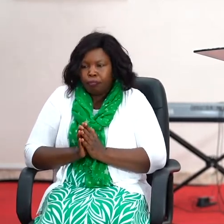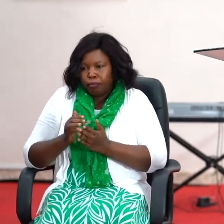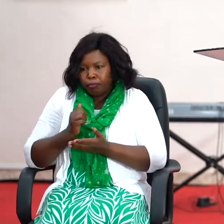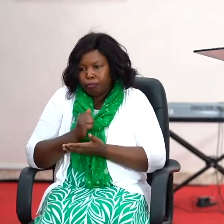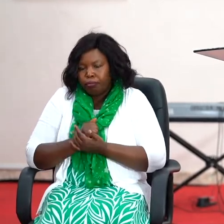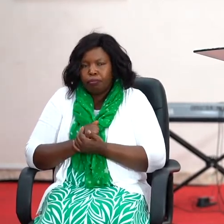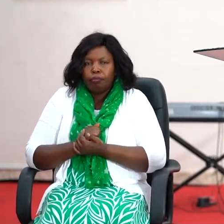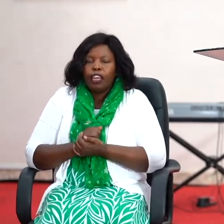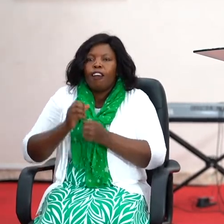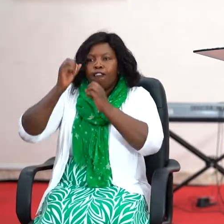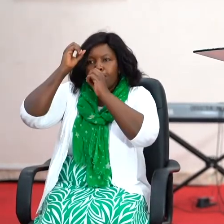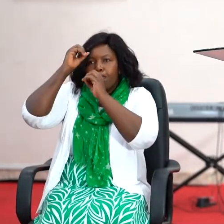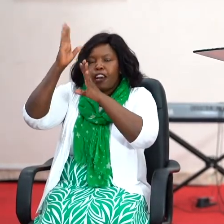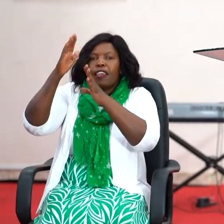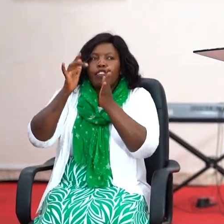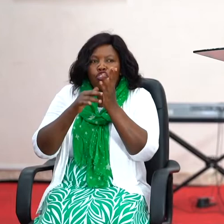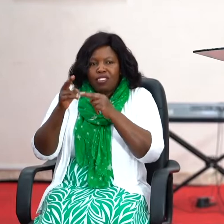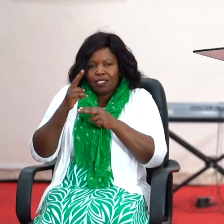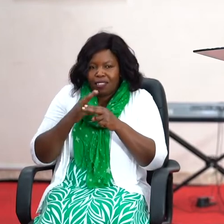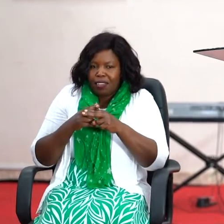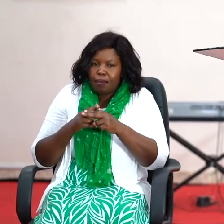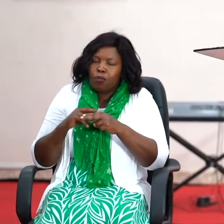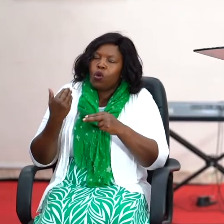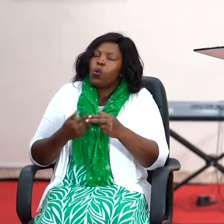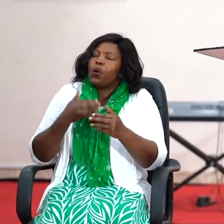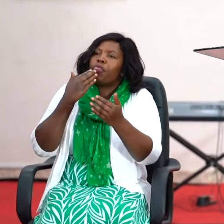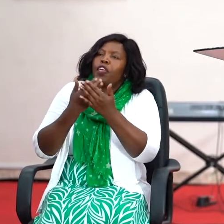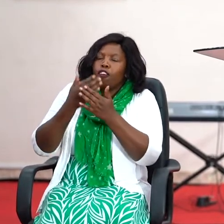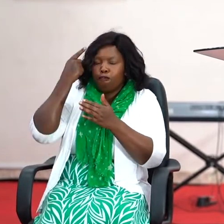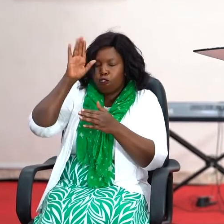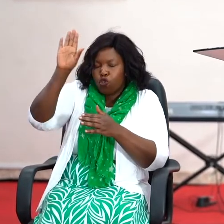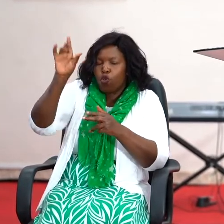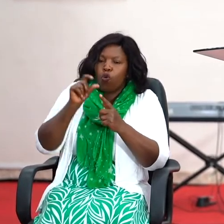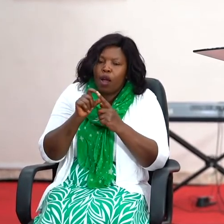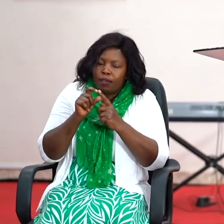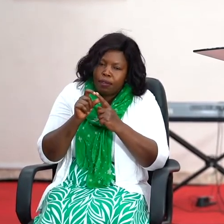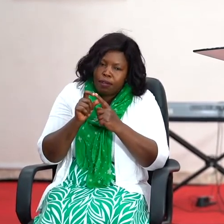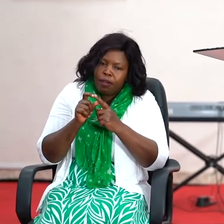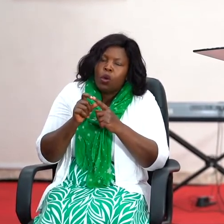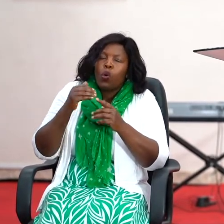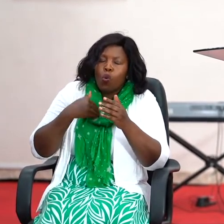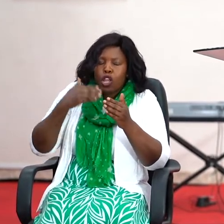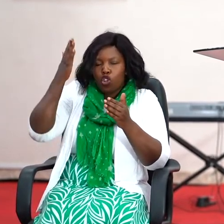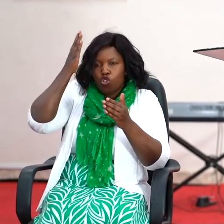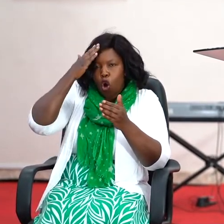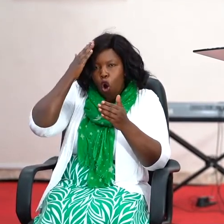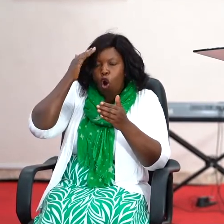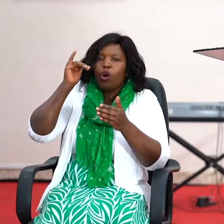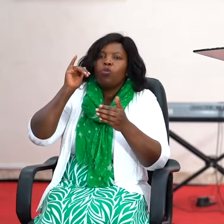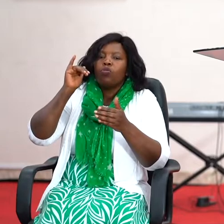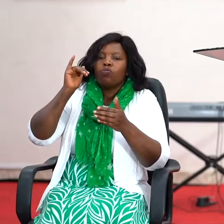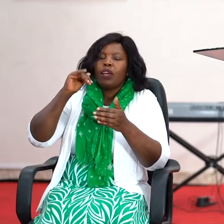Amen. Father, in the name of Jesus, we want to thank you for your word. We acknowledge and we